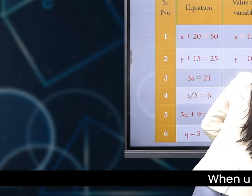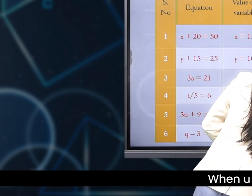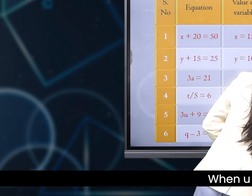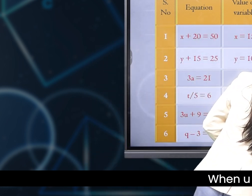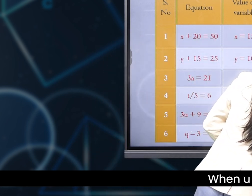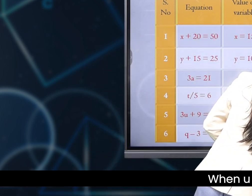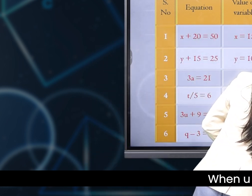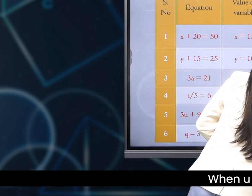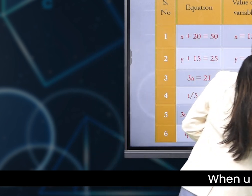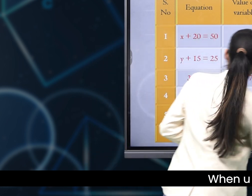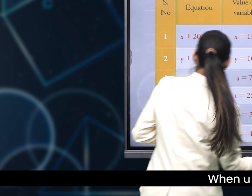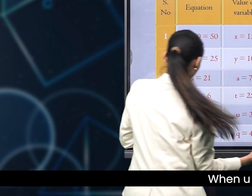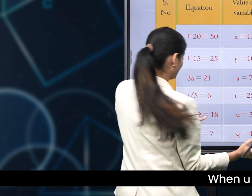when u is equal to 3,